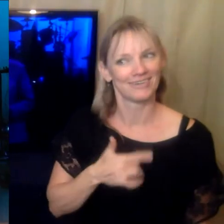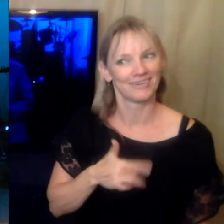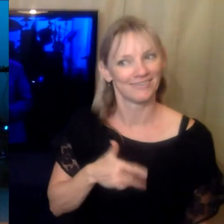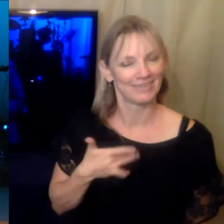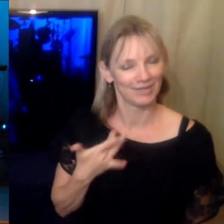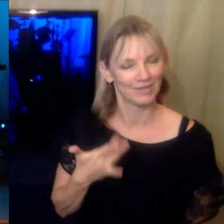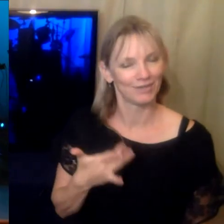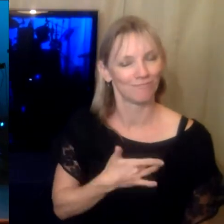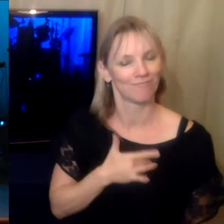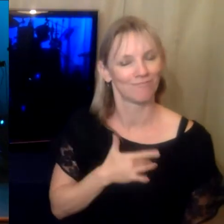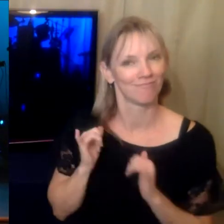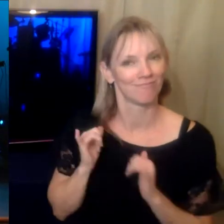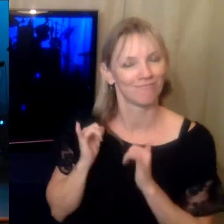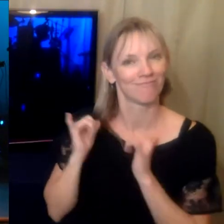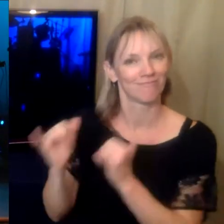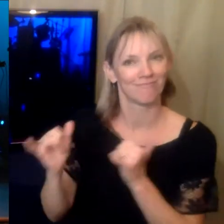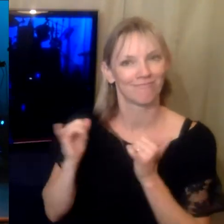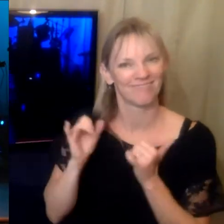relate.